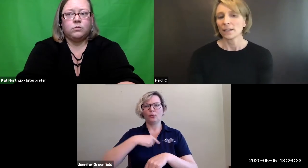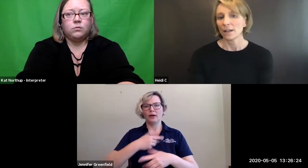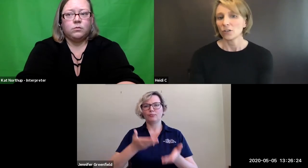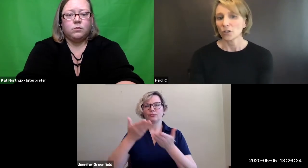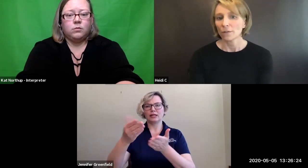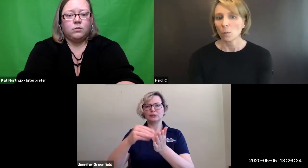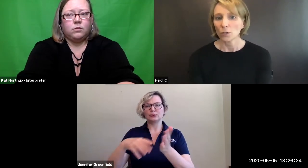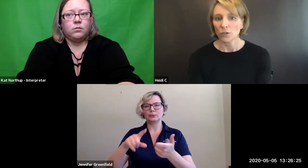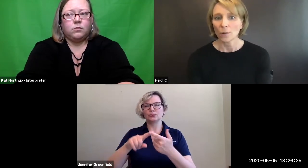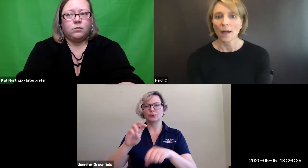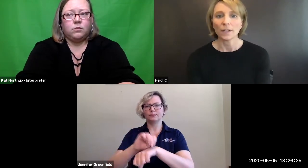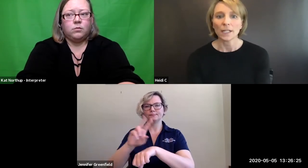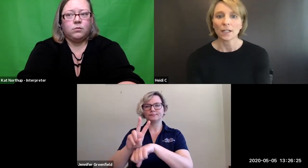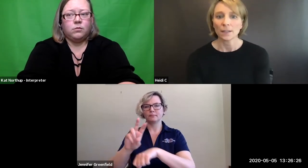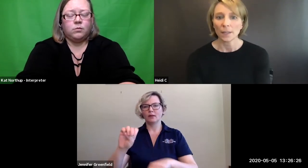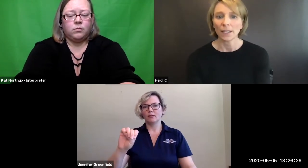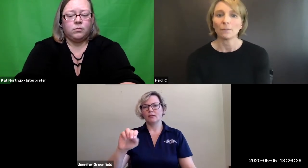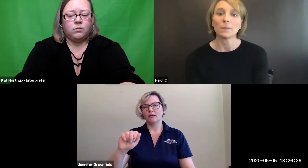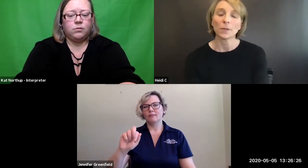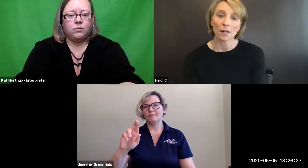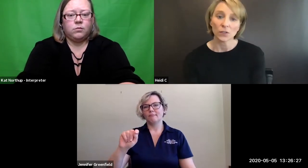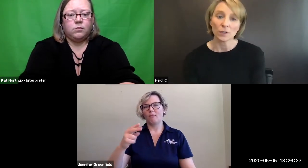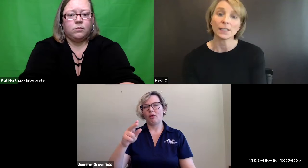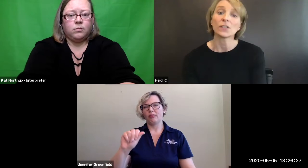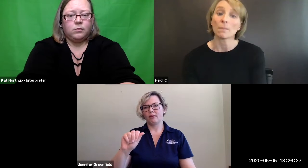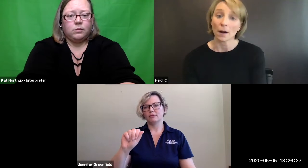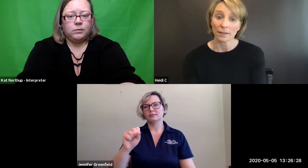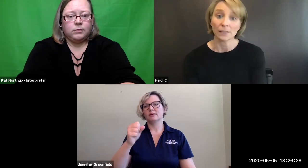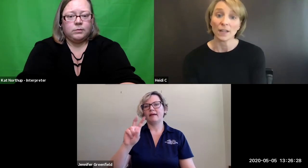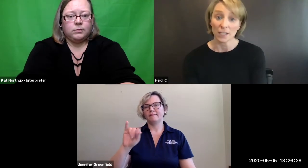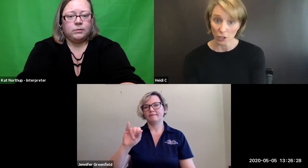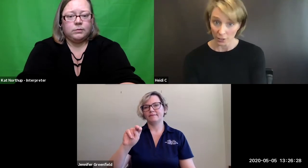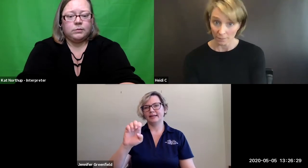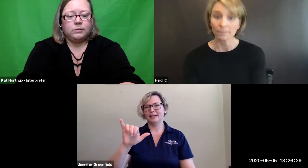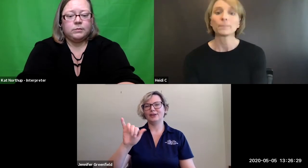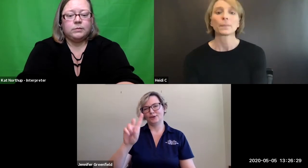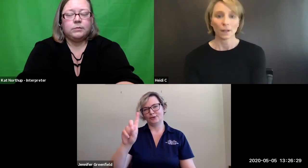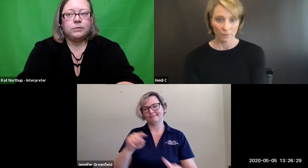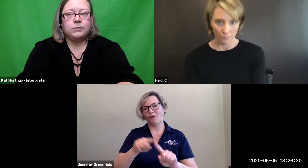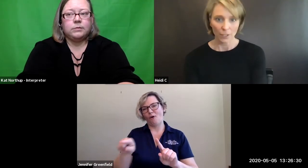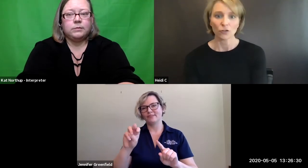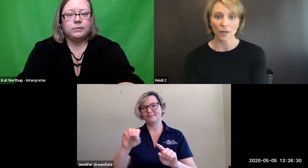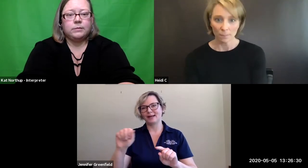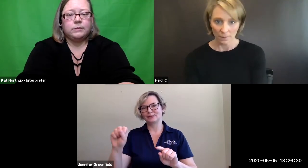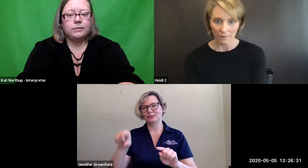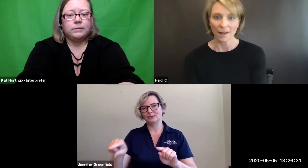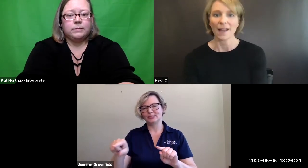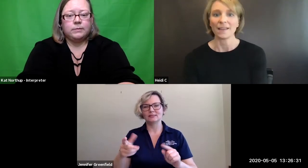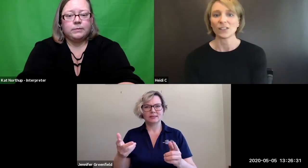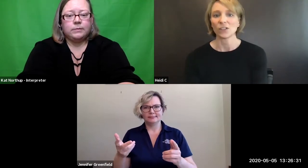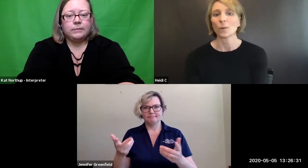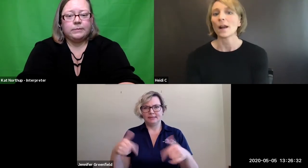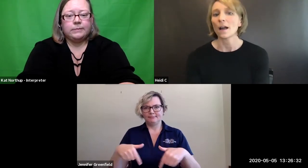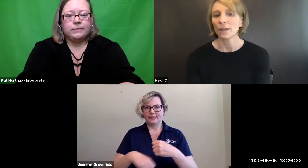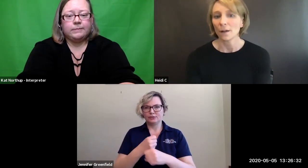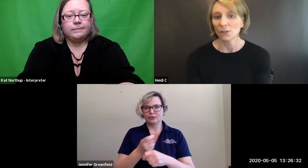bit unsure of what we'll do. Every year, typically, we bring our students to Martha's Vineyard for a trip, and that's